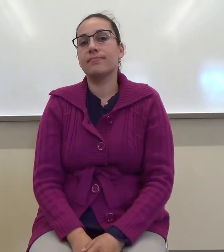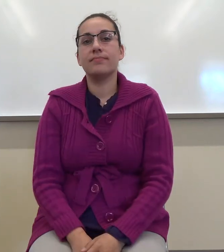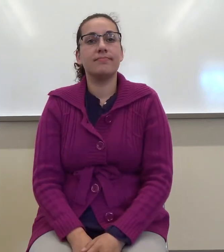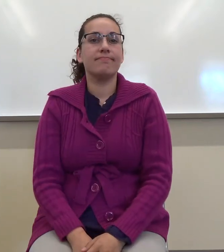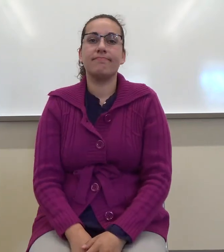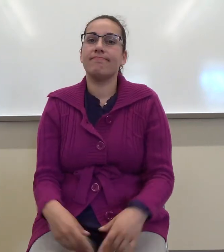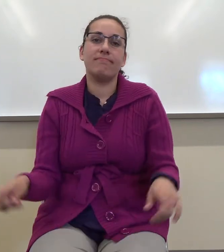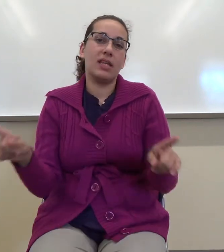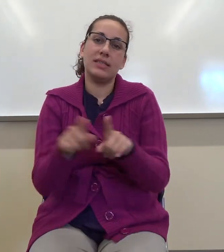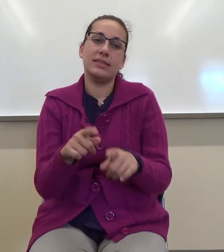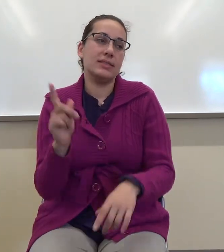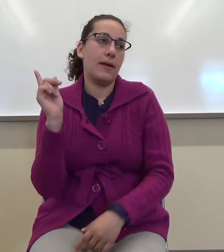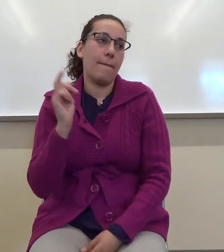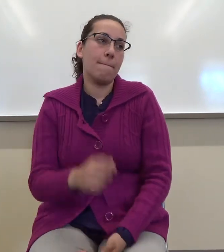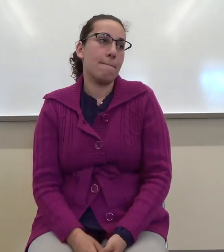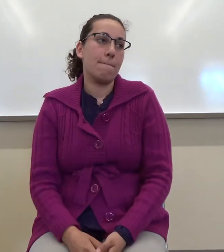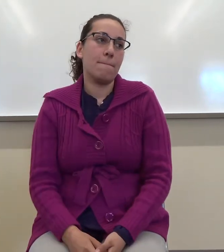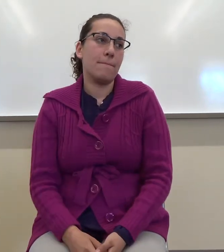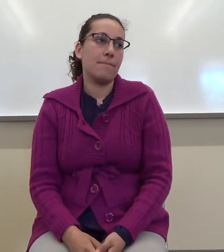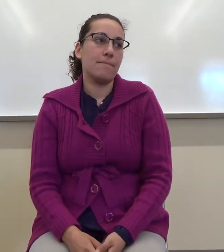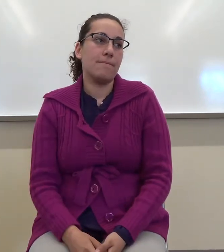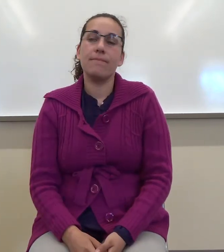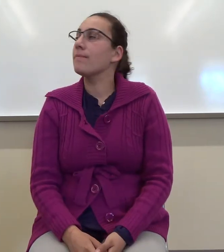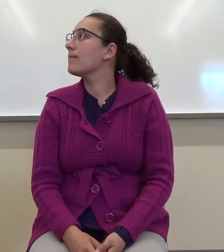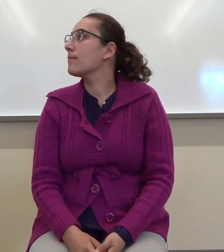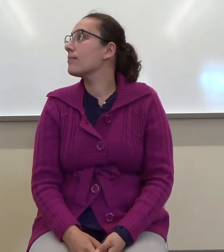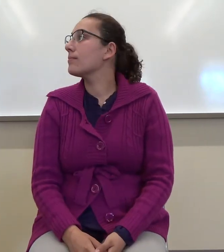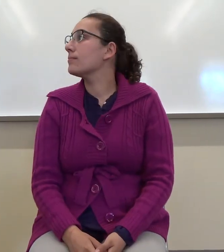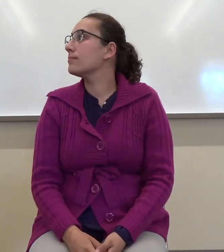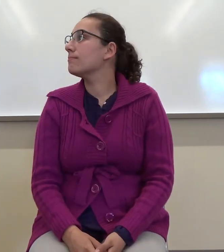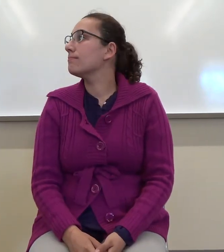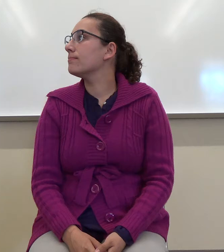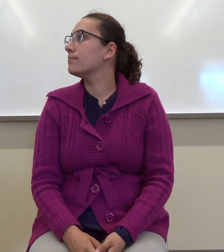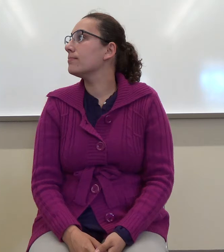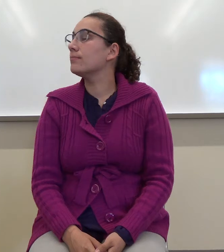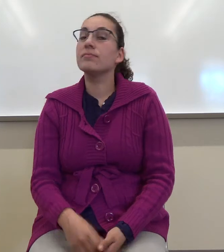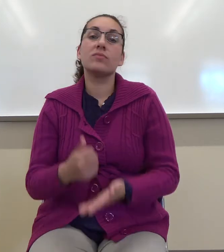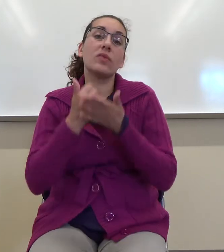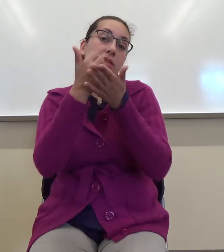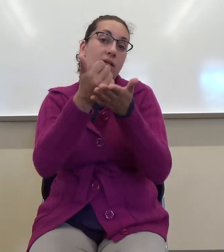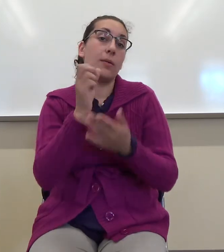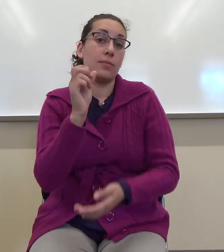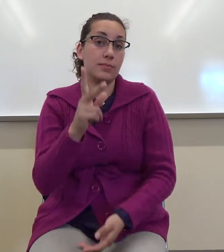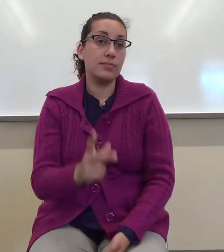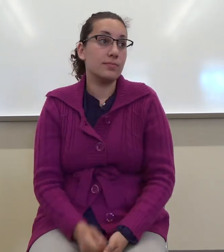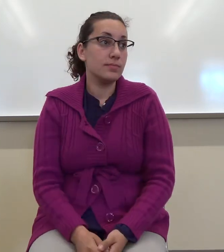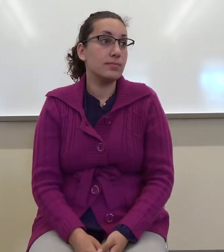her typing and my typing. Okay, so that's going to help you in this